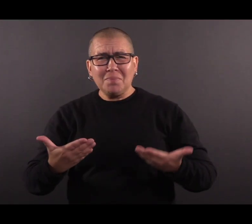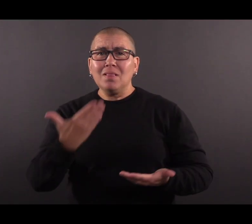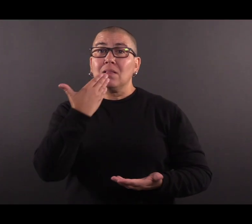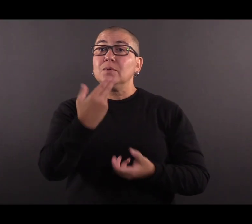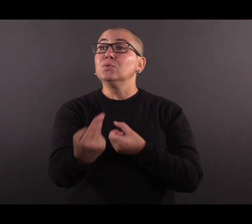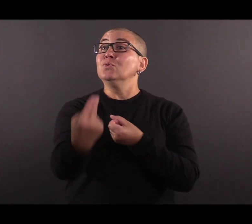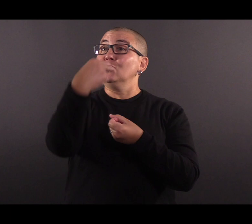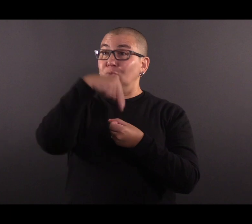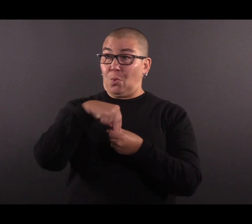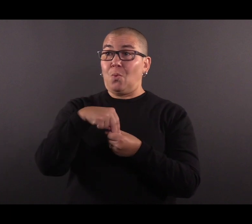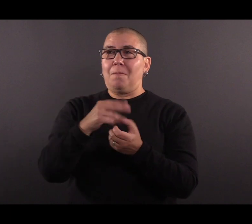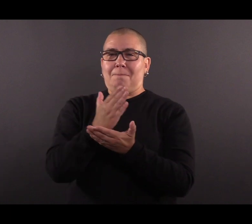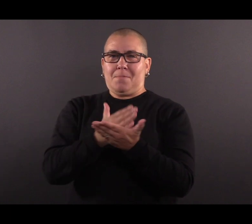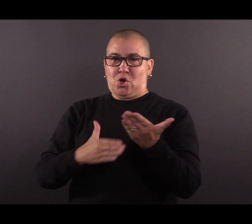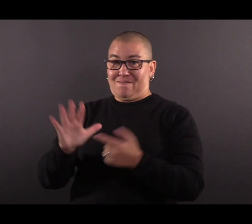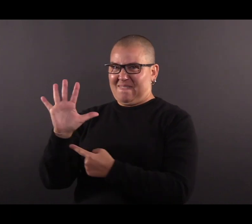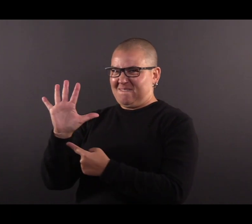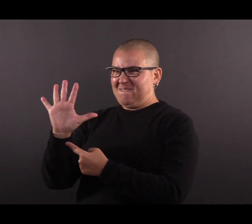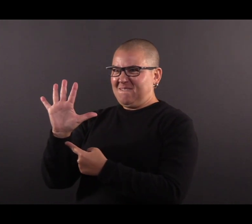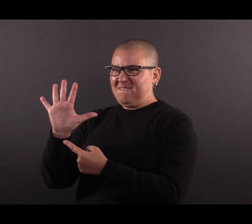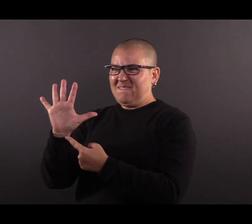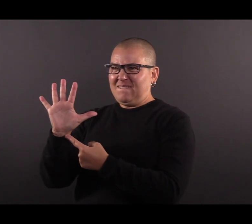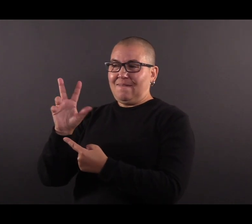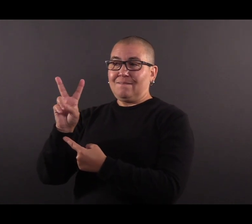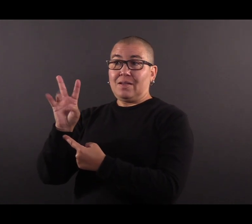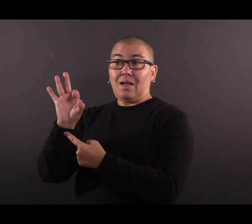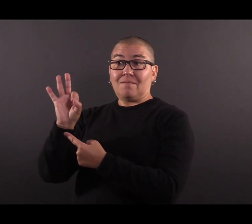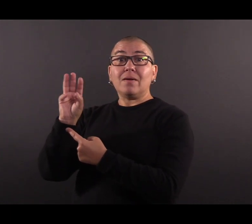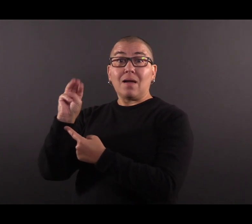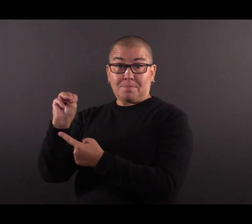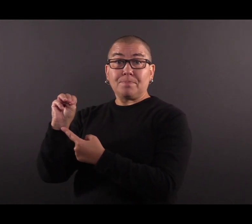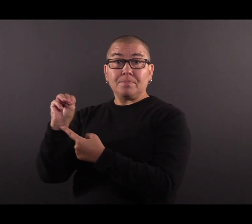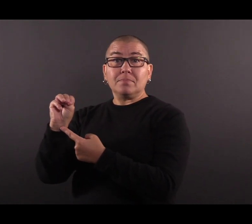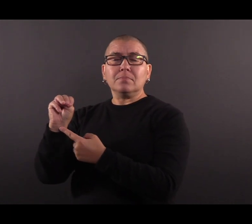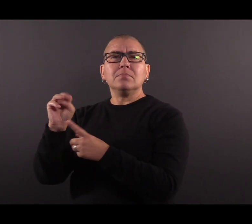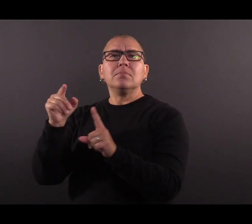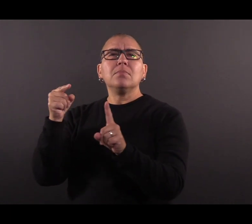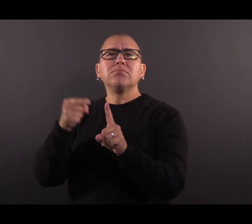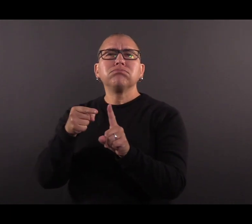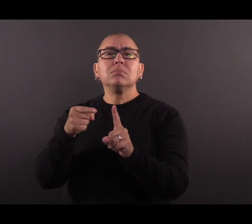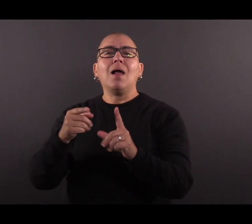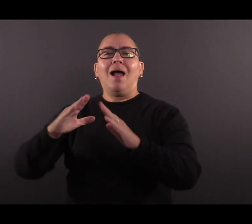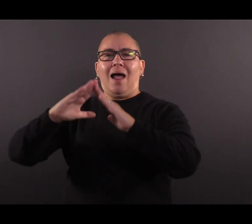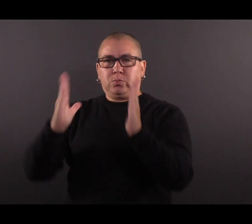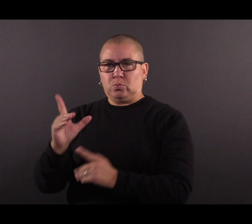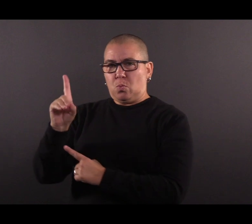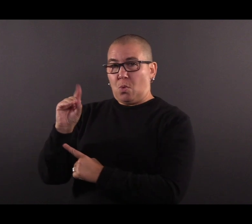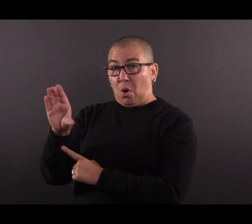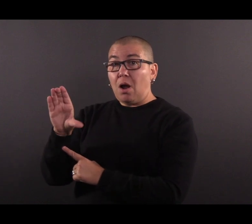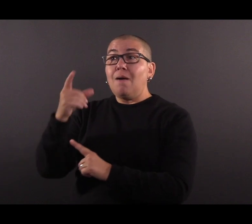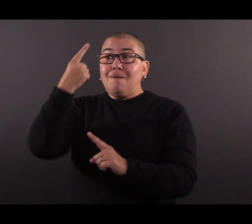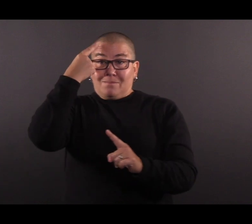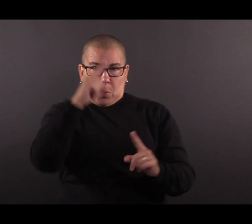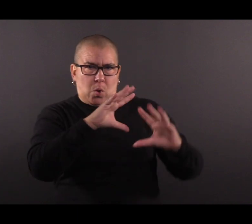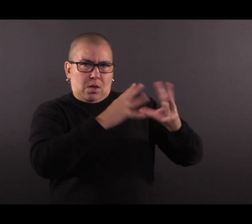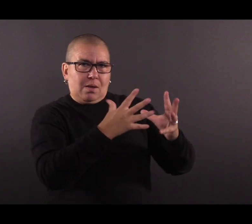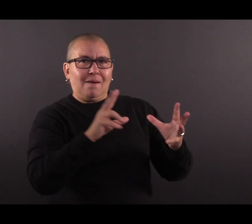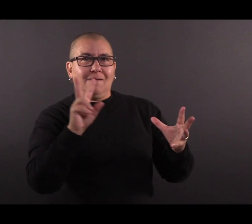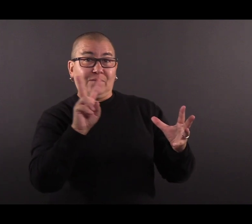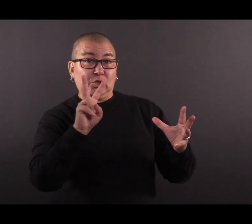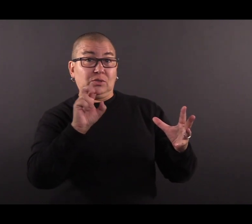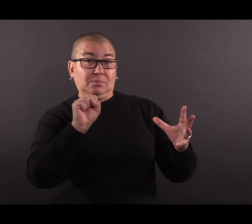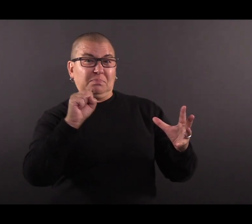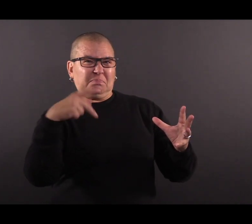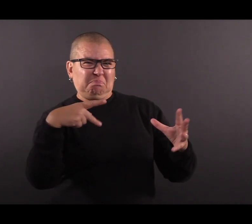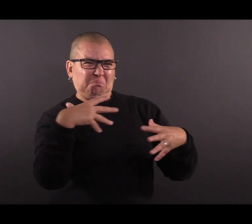Welcome, and thank you for joining us for Part 5 of Violence Free Minnesota's Housing 101 for Victim Service Providers